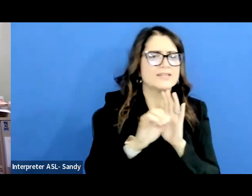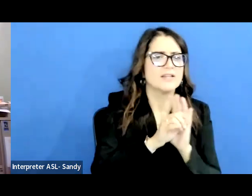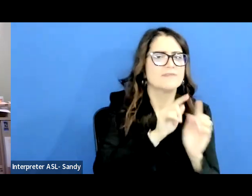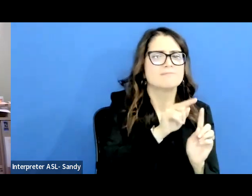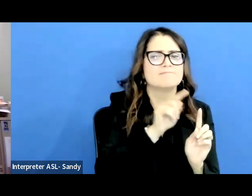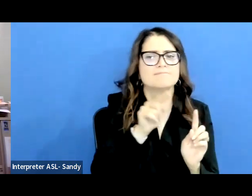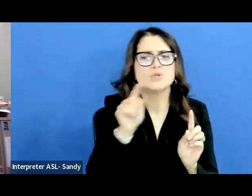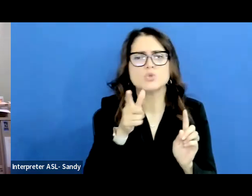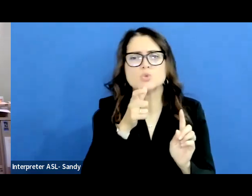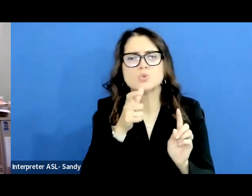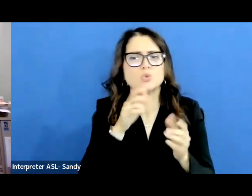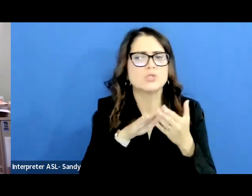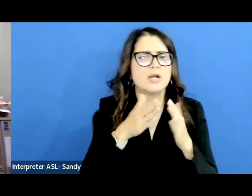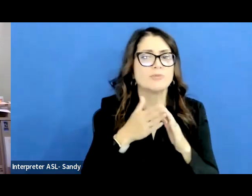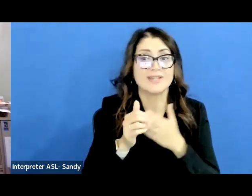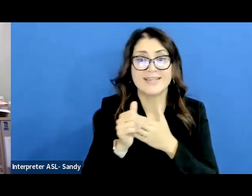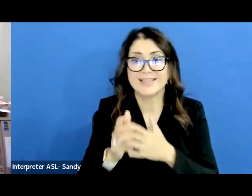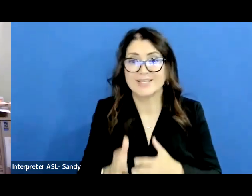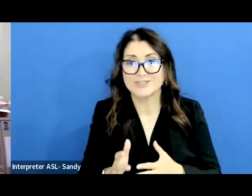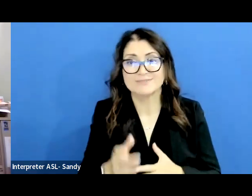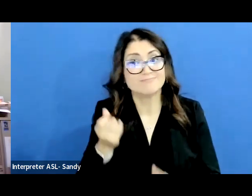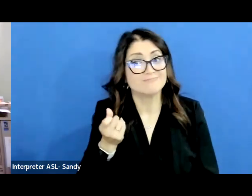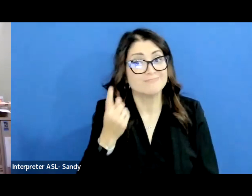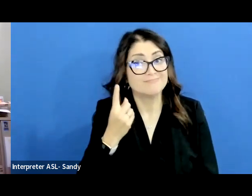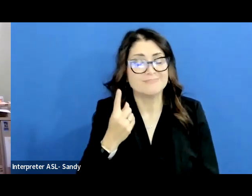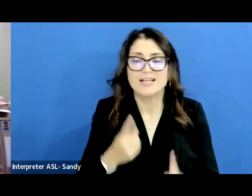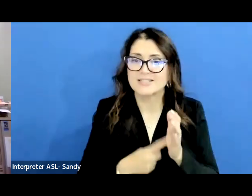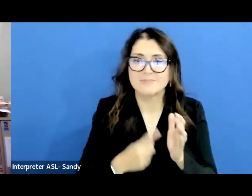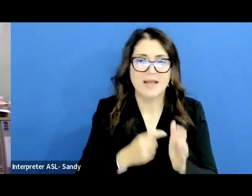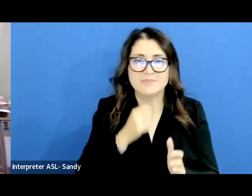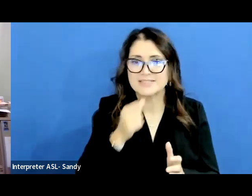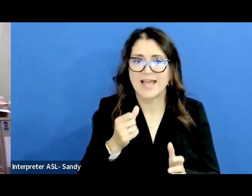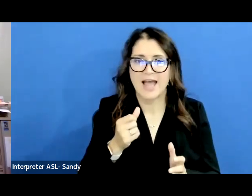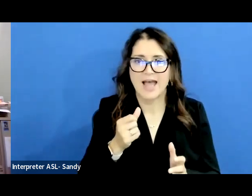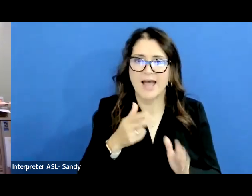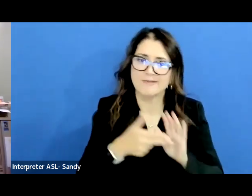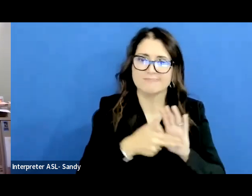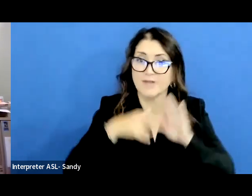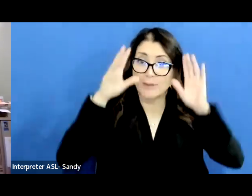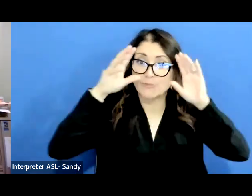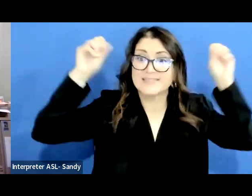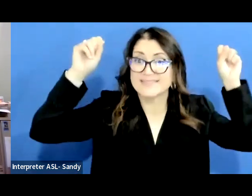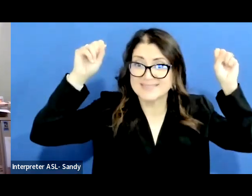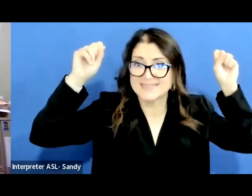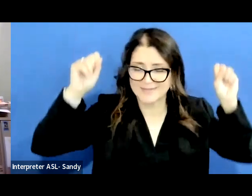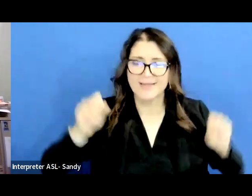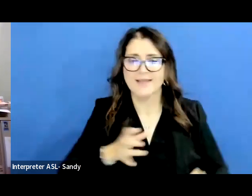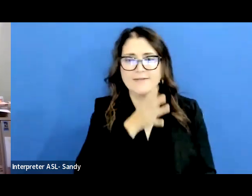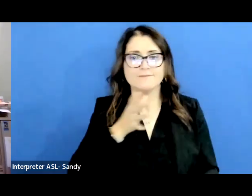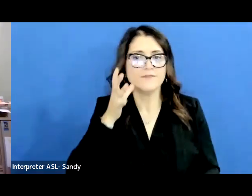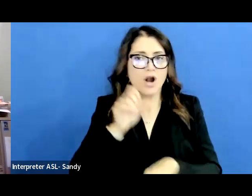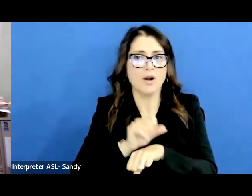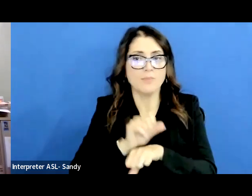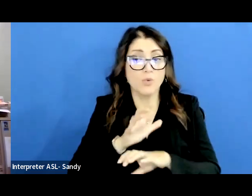Now, community leaders may not always be somebody who's the president, or in farm worker communities,